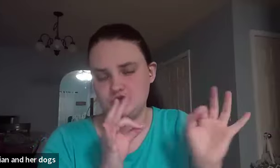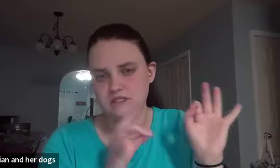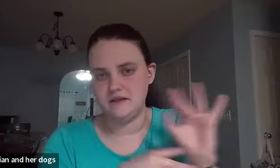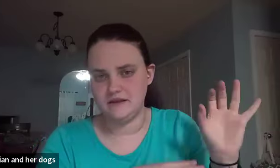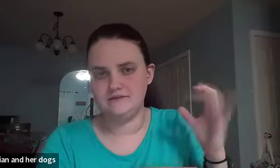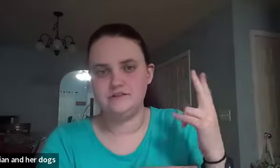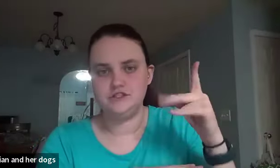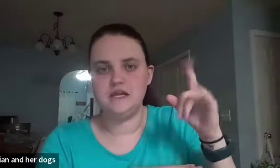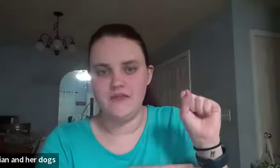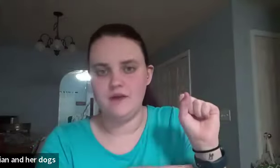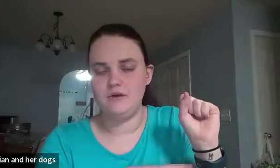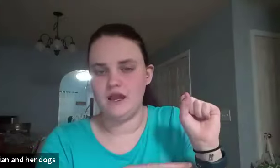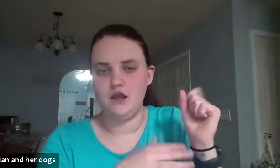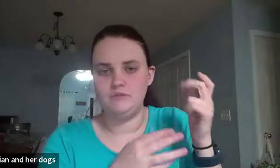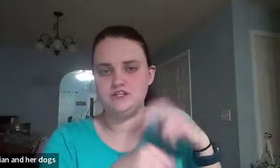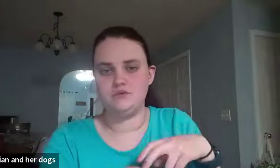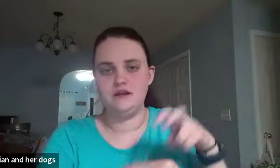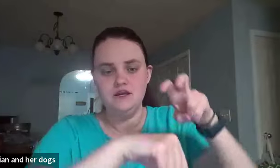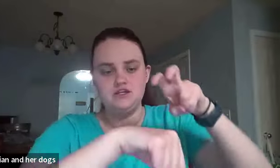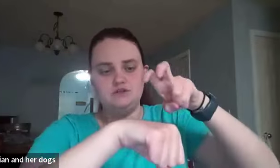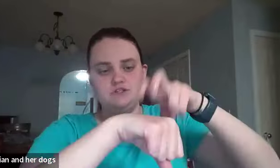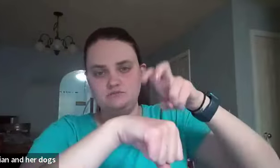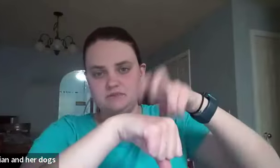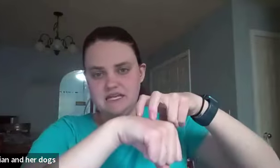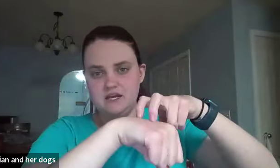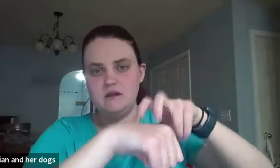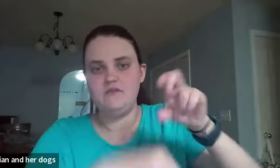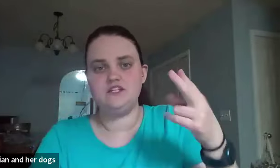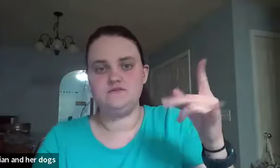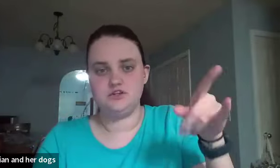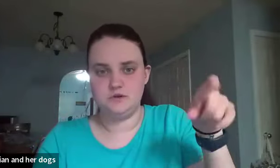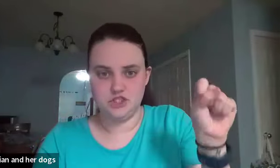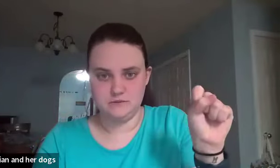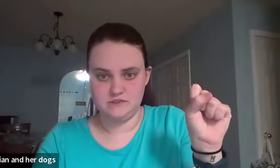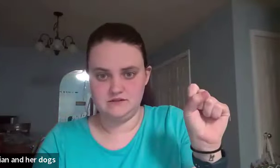short spelling and that will kind of help get your point. So you would do potato and then just finger spell chips.